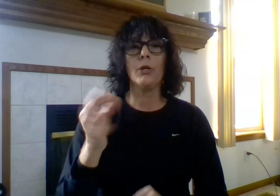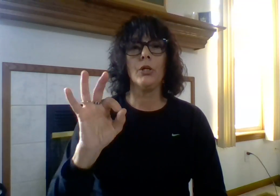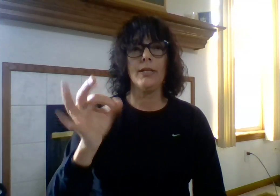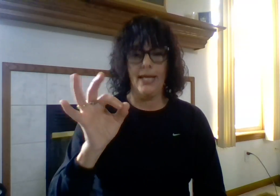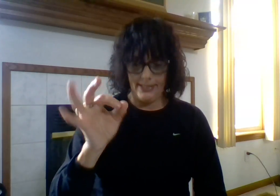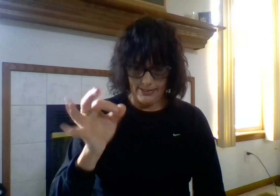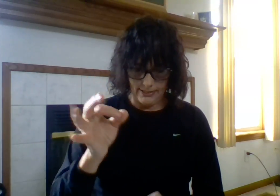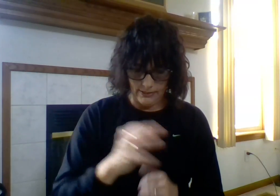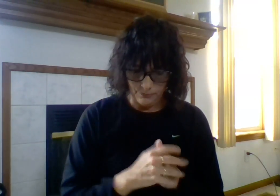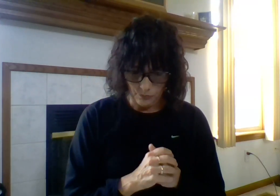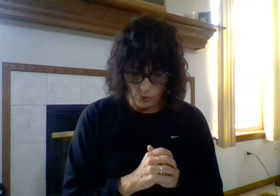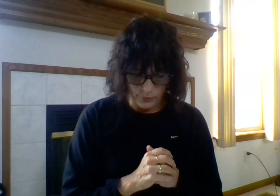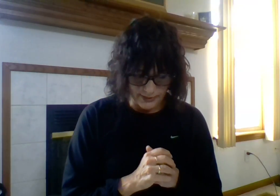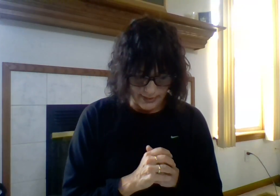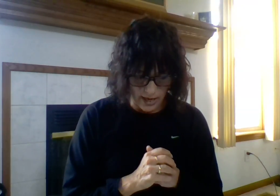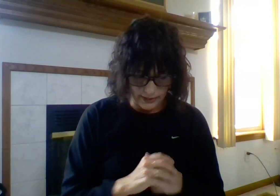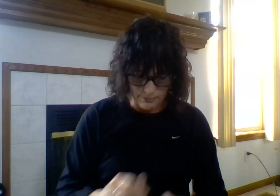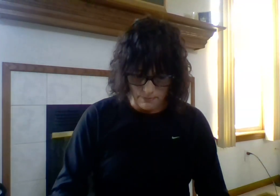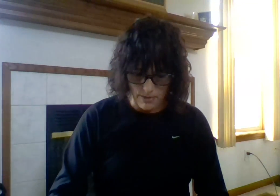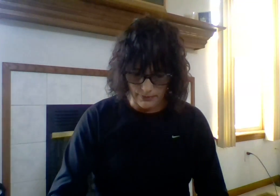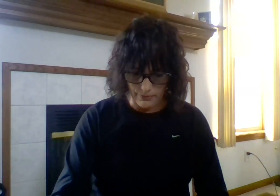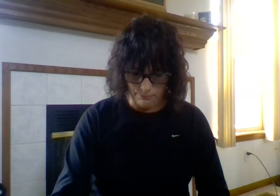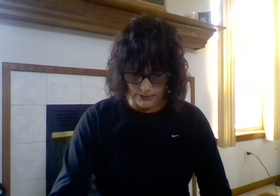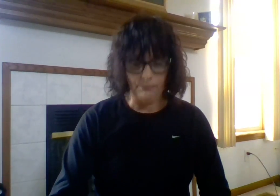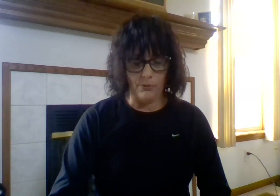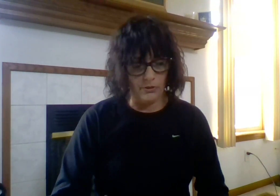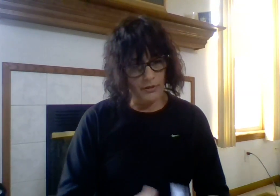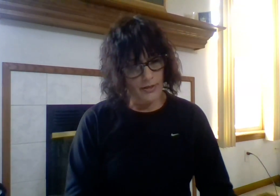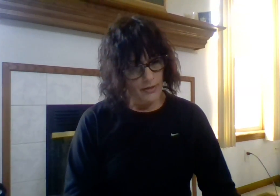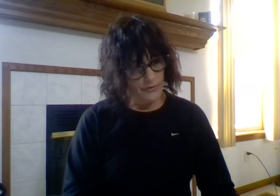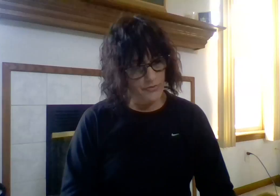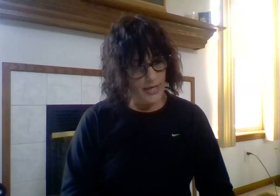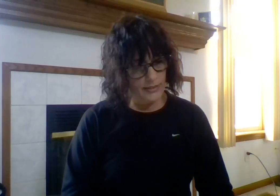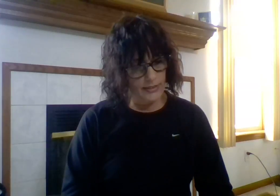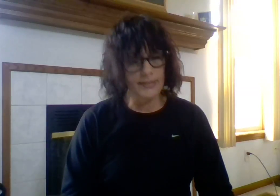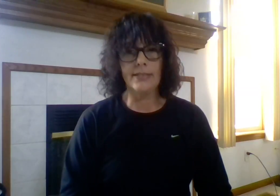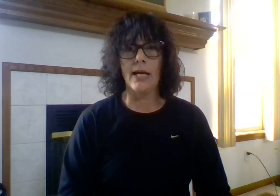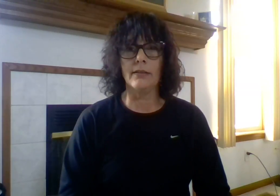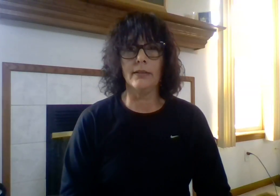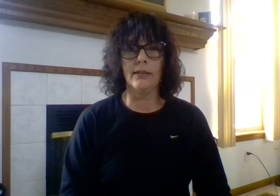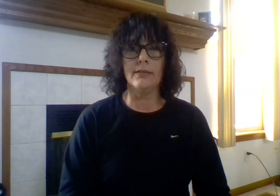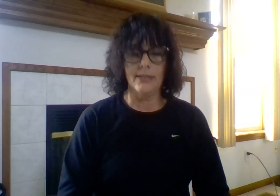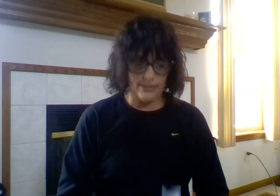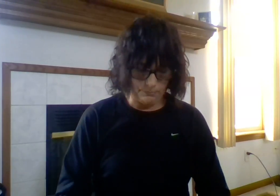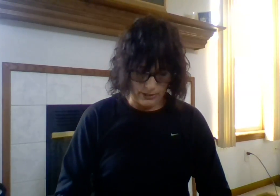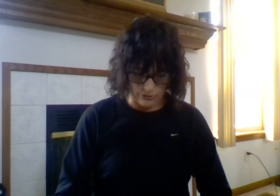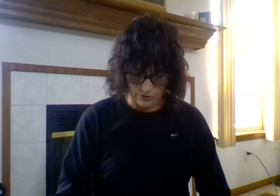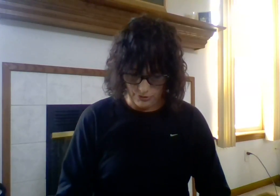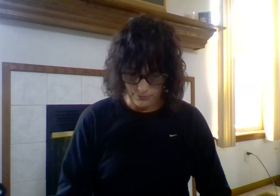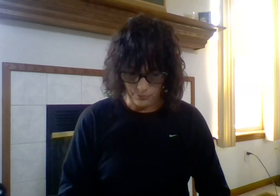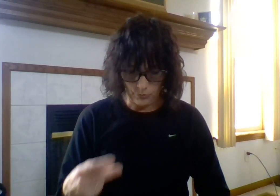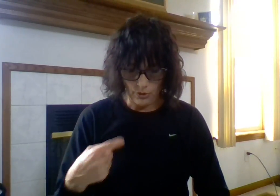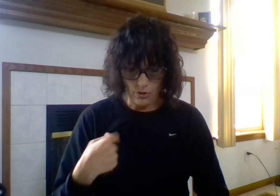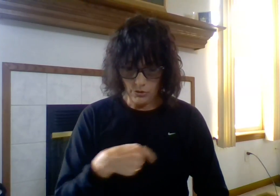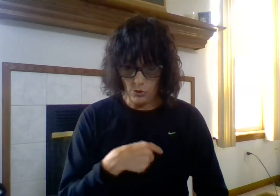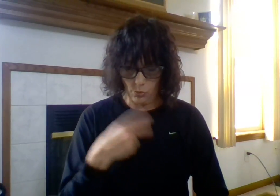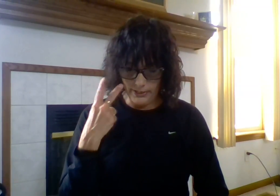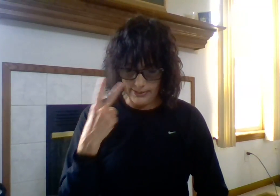Number 19. We saw him among the people, then he suddenly disappeared. So we